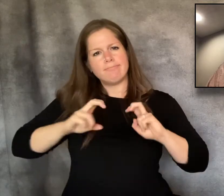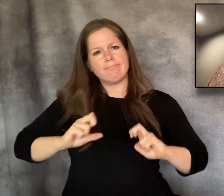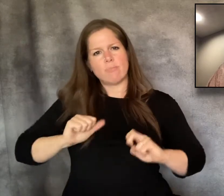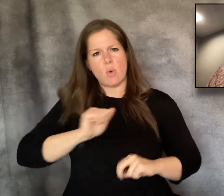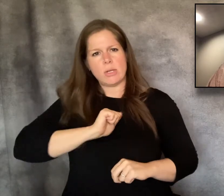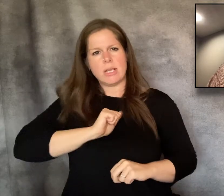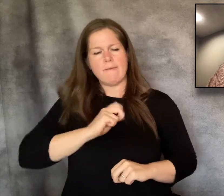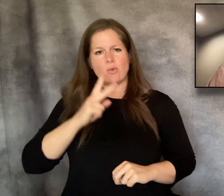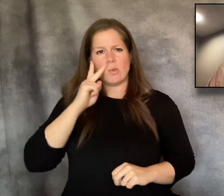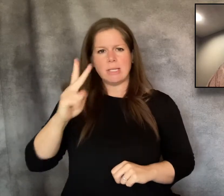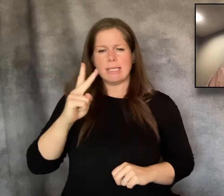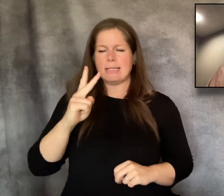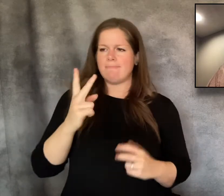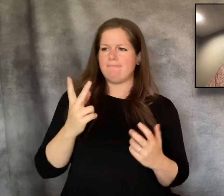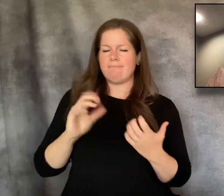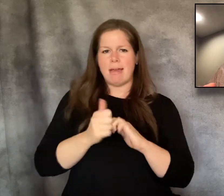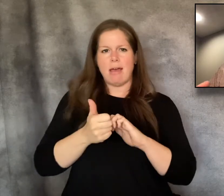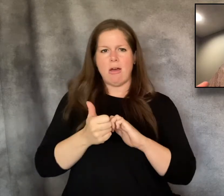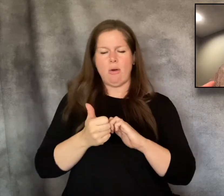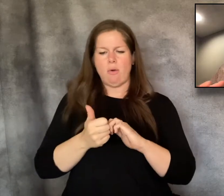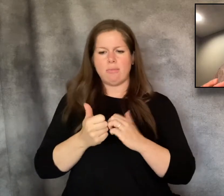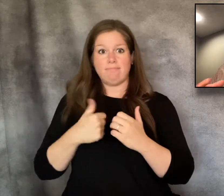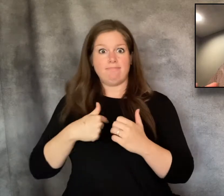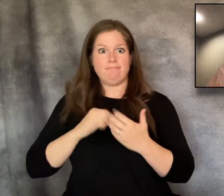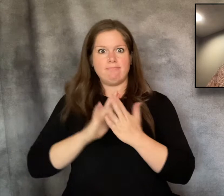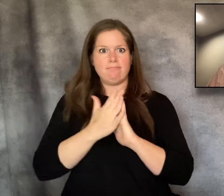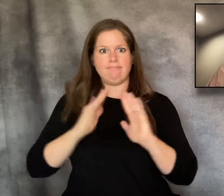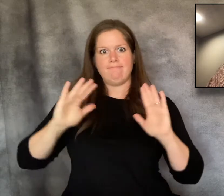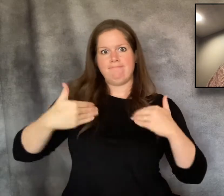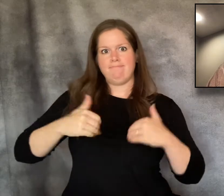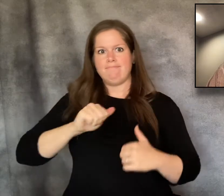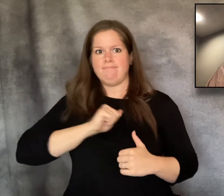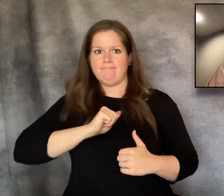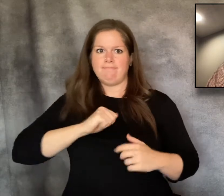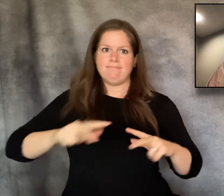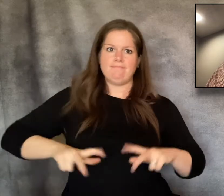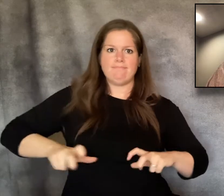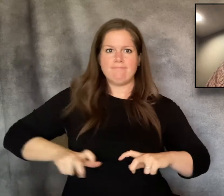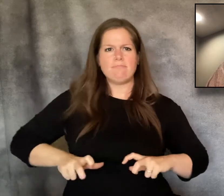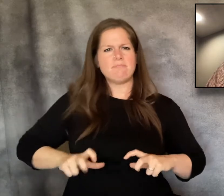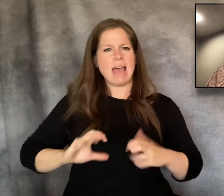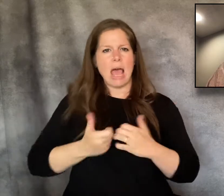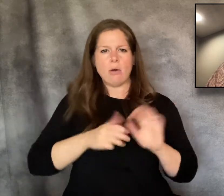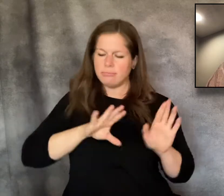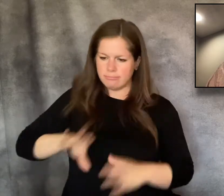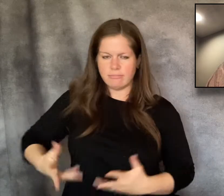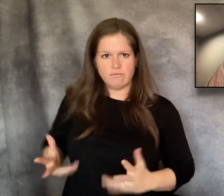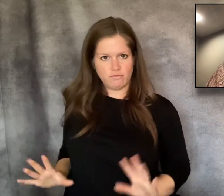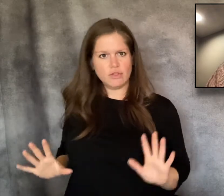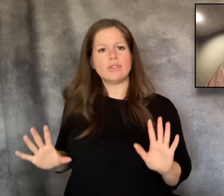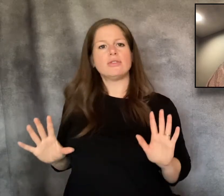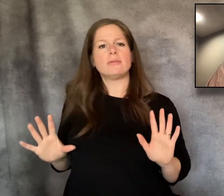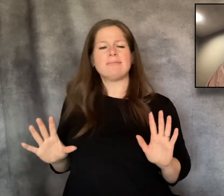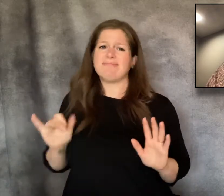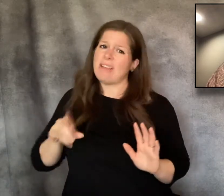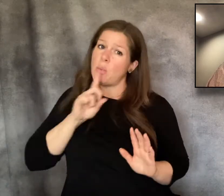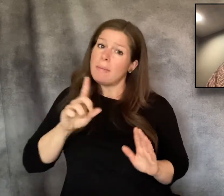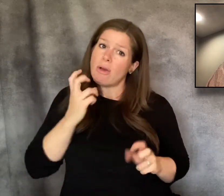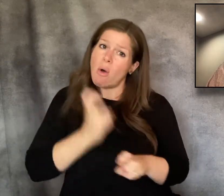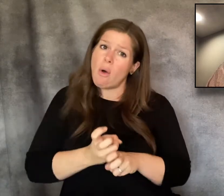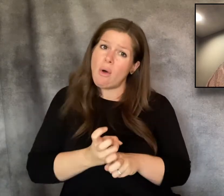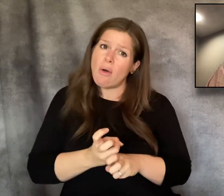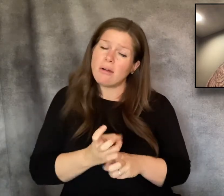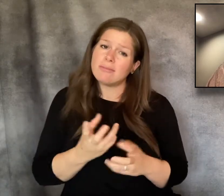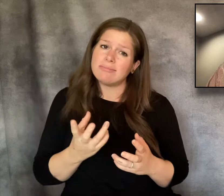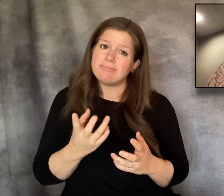you. Anything you can do to get off your own self-involved life is just always going to work well. It's a struggle because we kind of like each